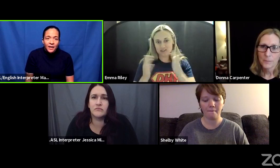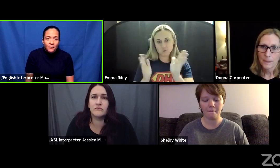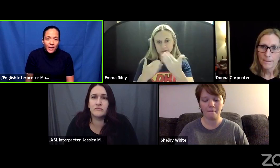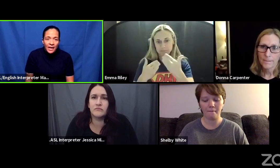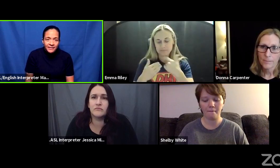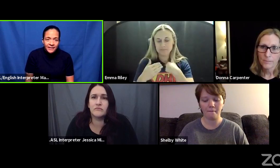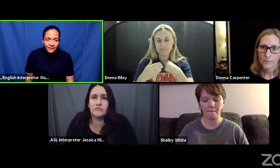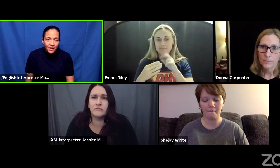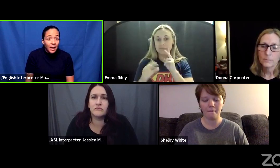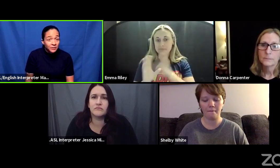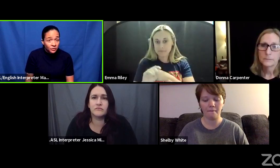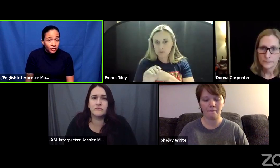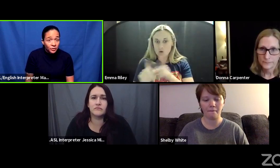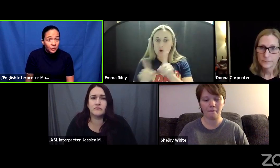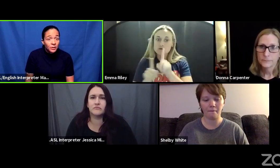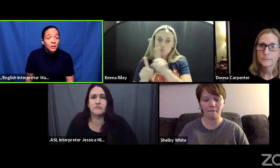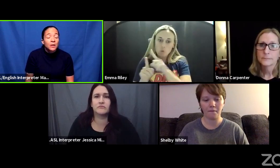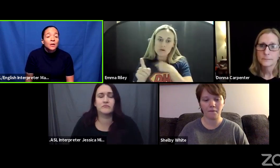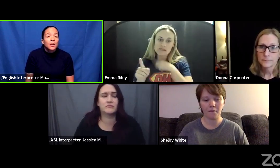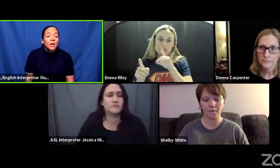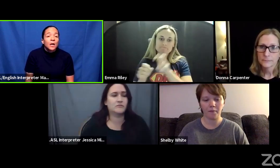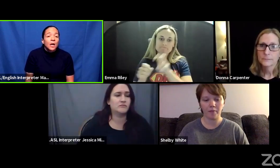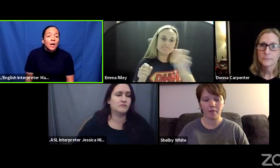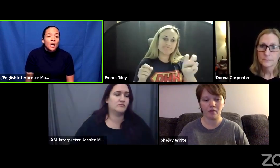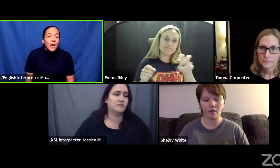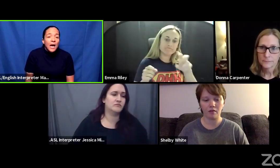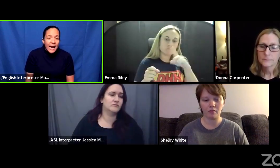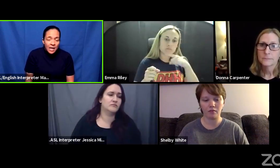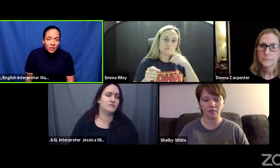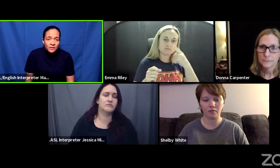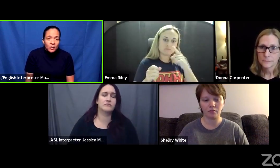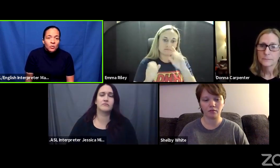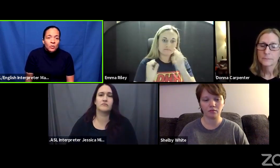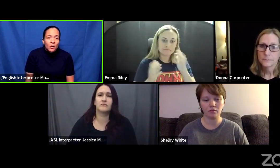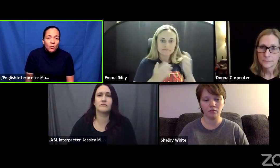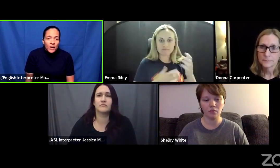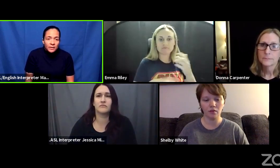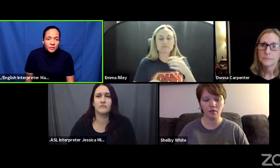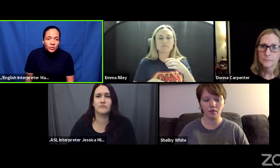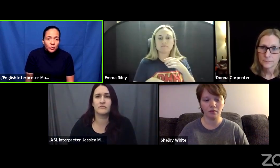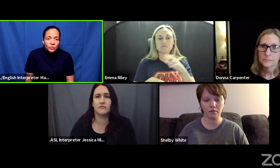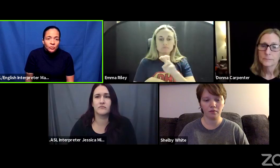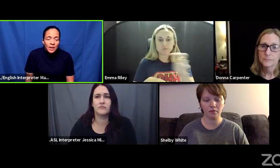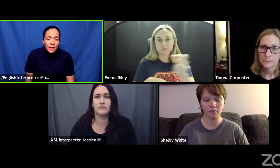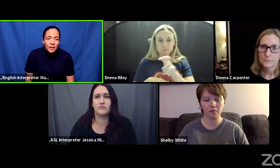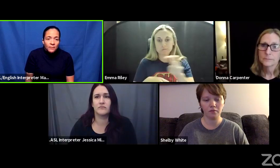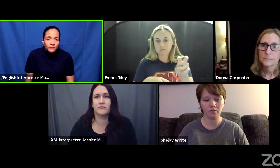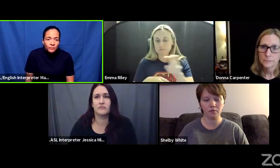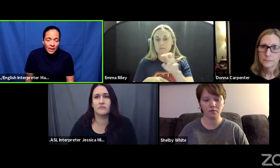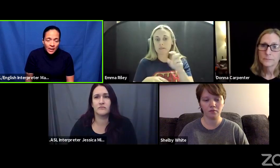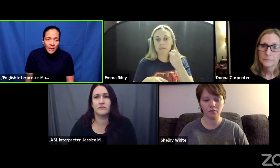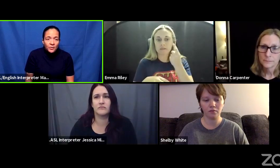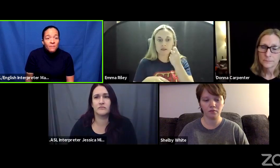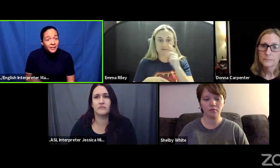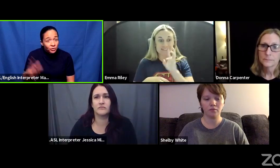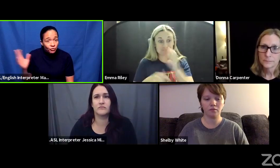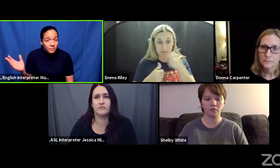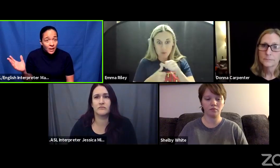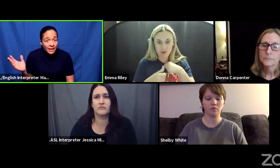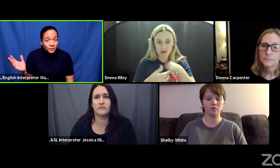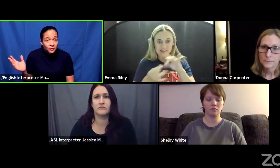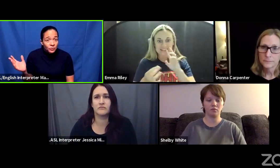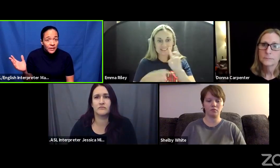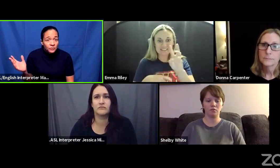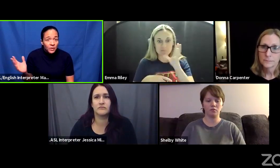had a deaf cluster. I also went to the